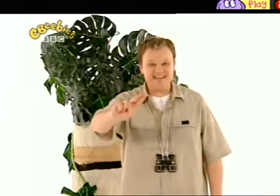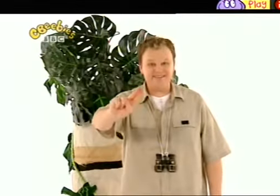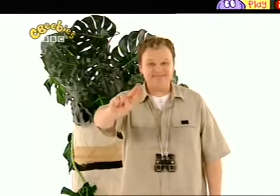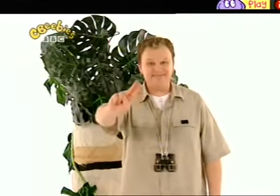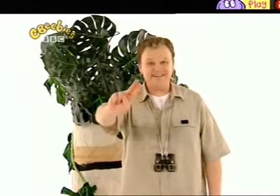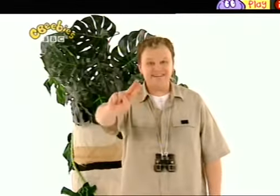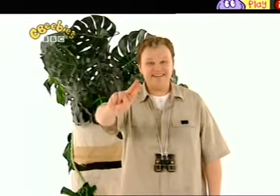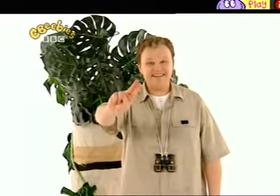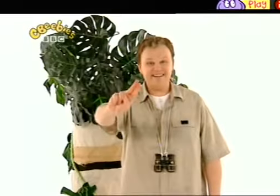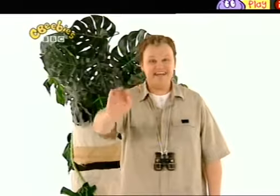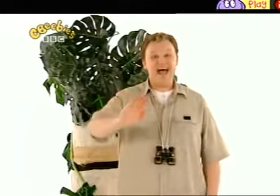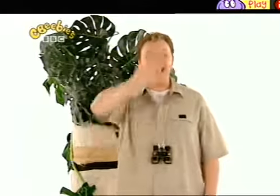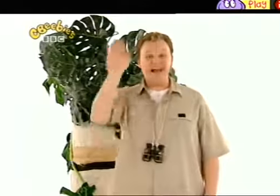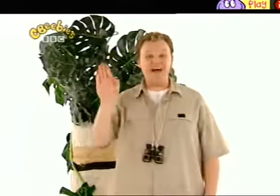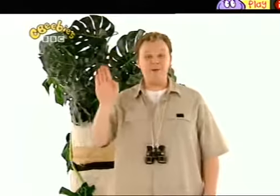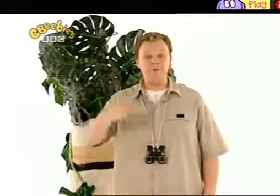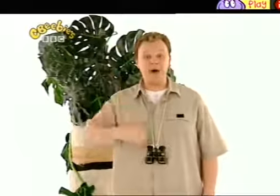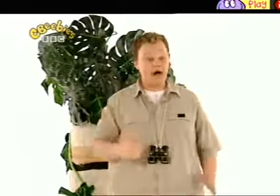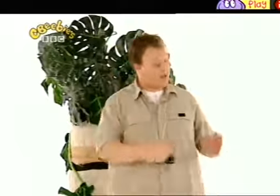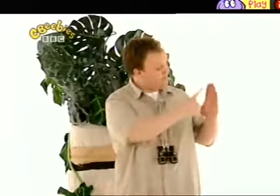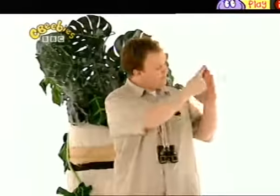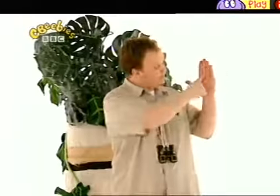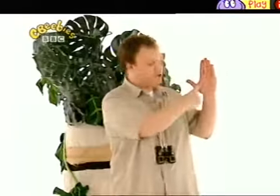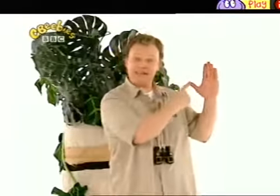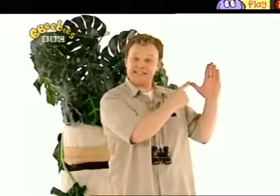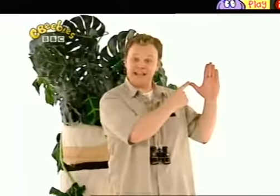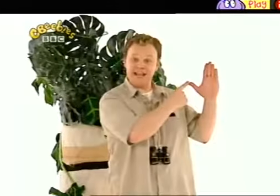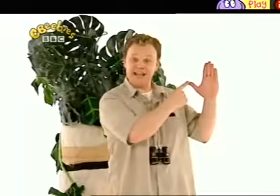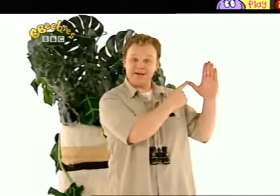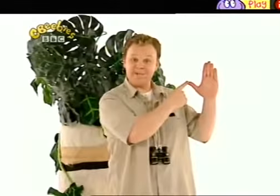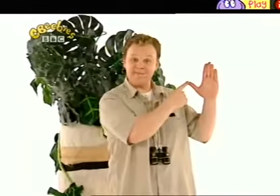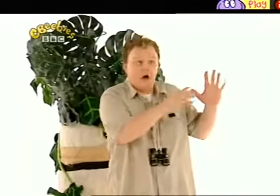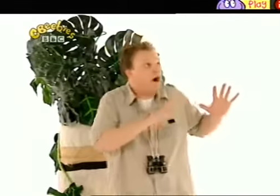name. Hello, I'm Justin.